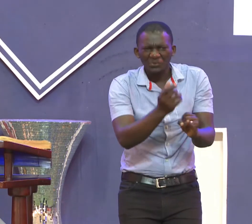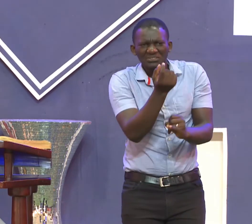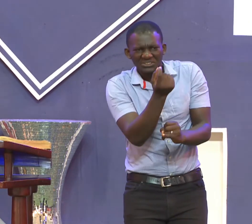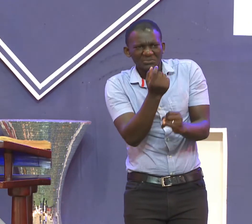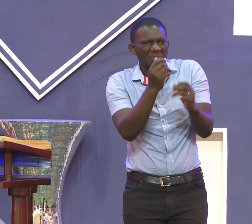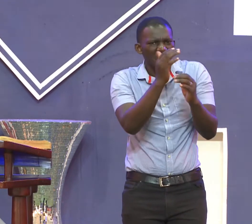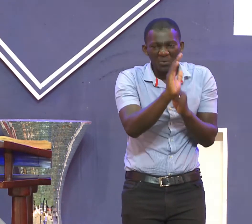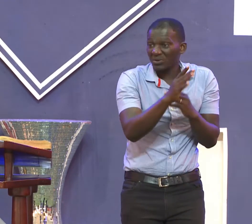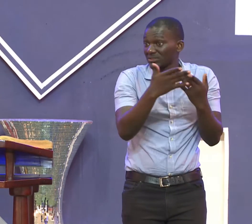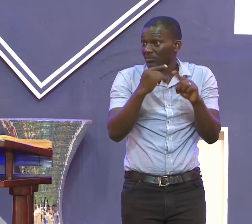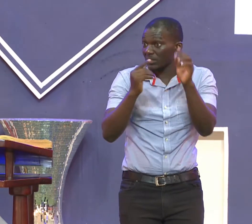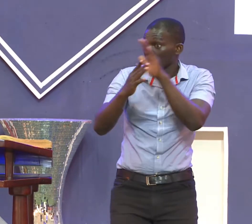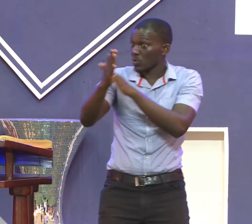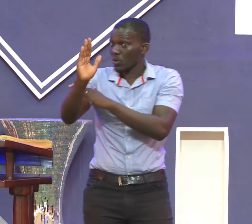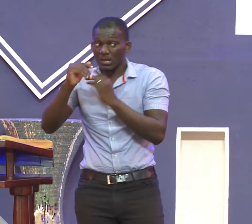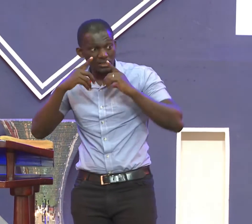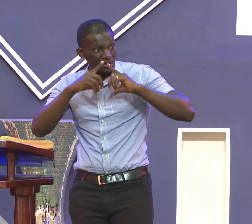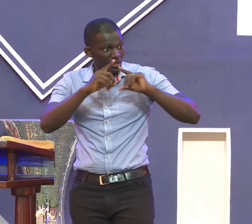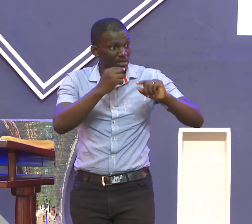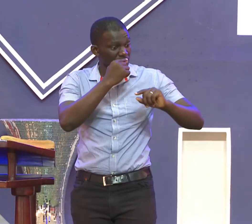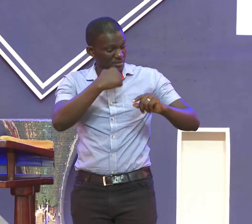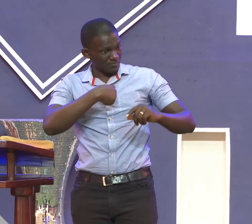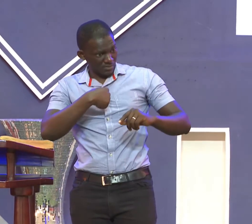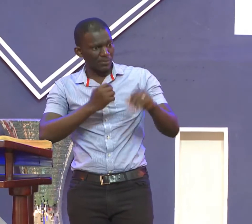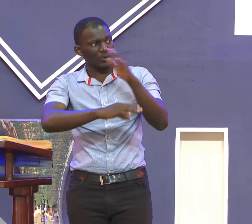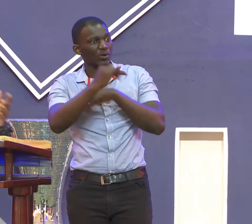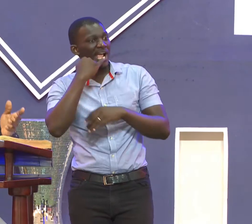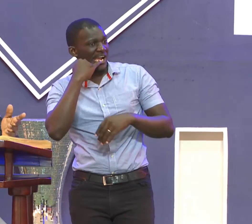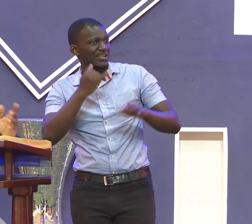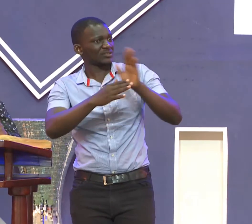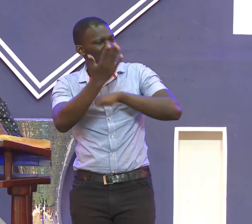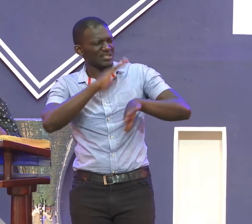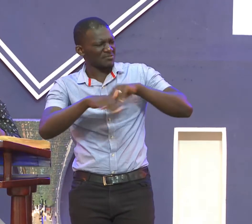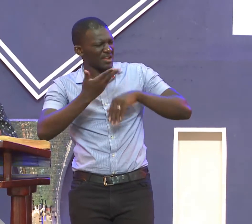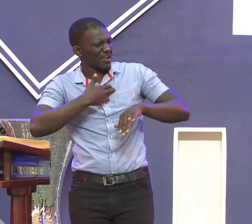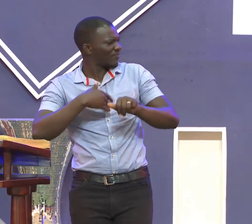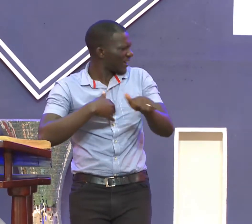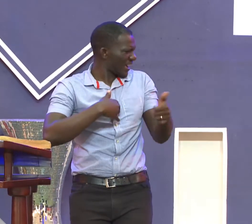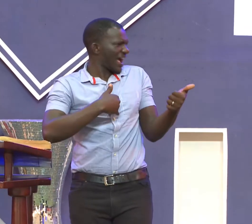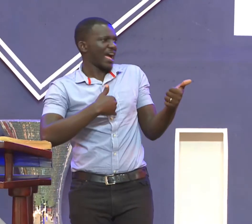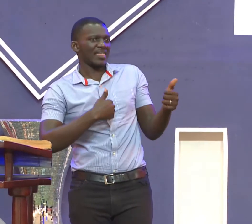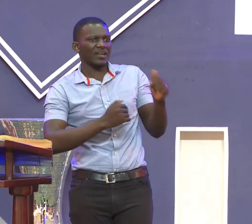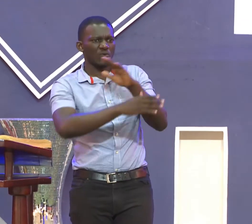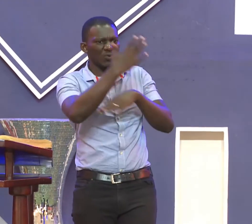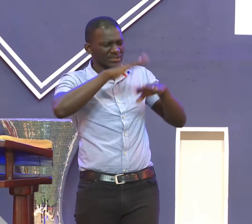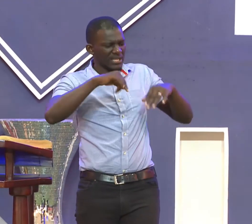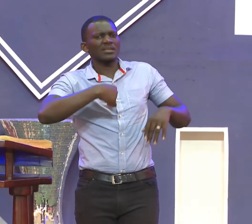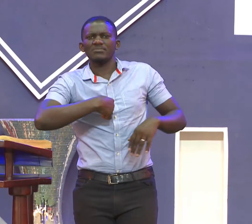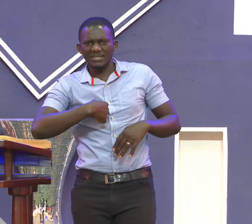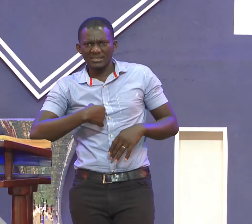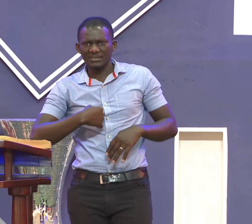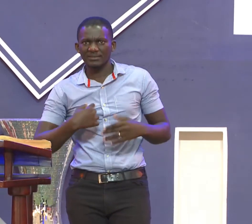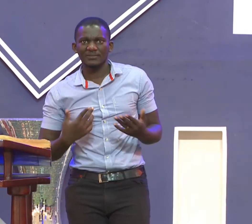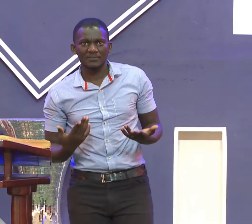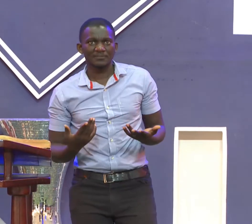worshiping other gods. Choka katonda ayogedde nze ndi katonda wa bujato bangana bakatonda bala wendi. And yet the Lord had said that I am a Lord who